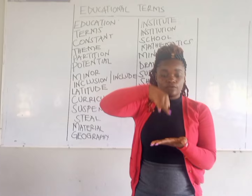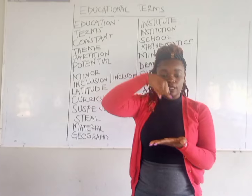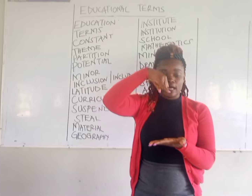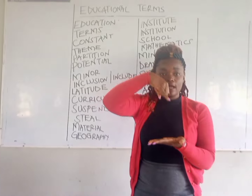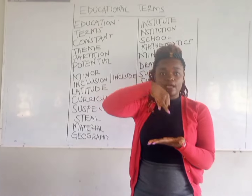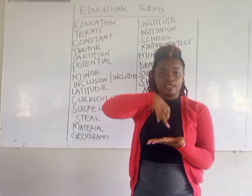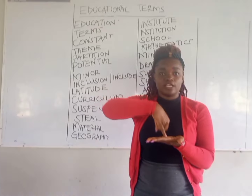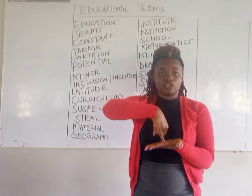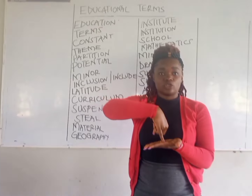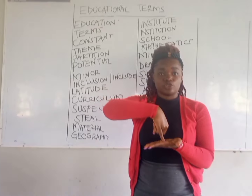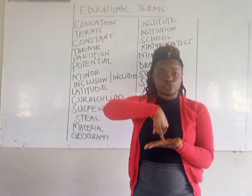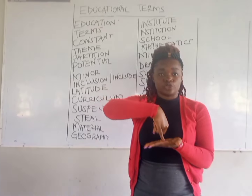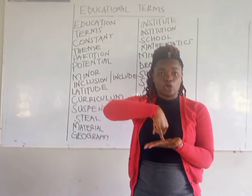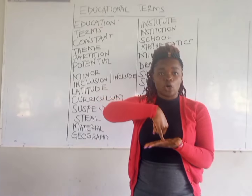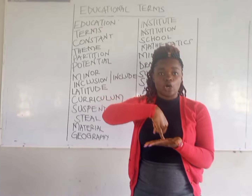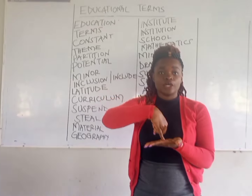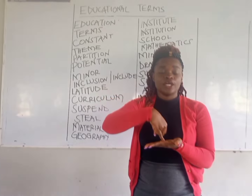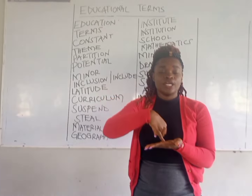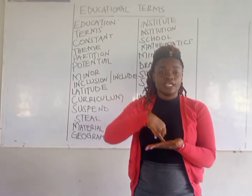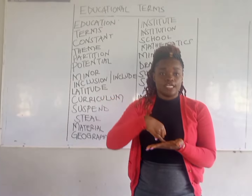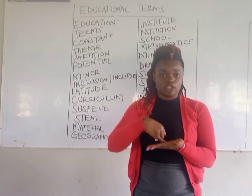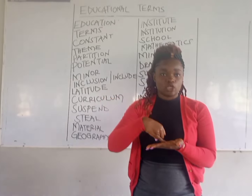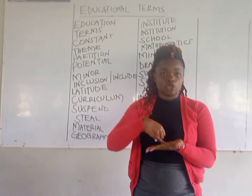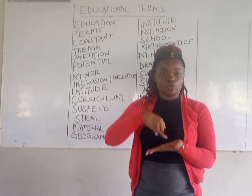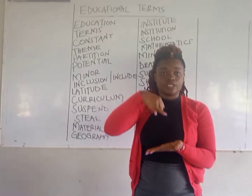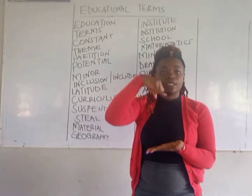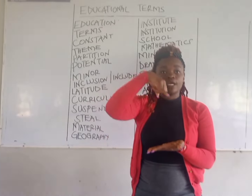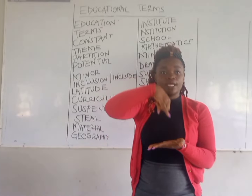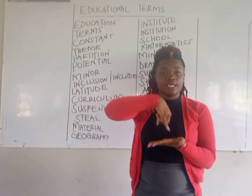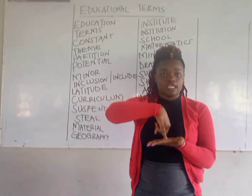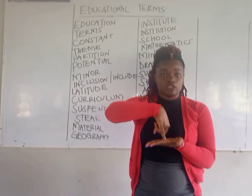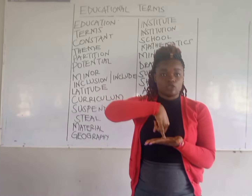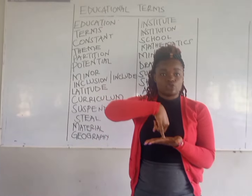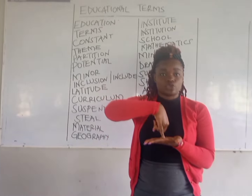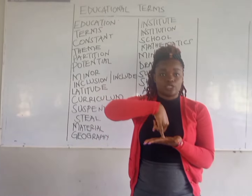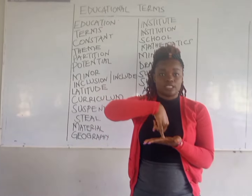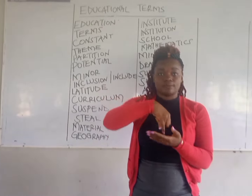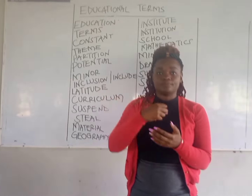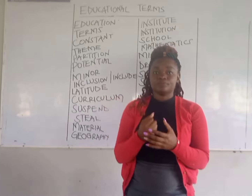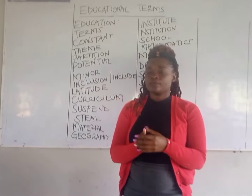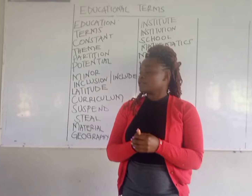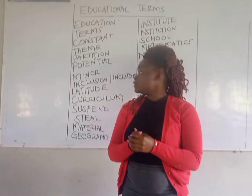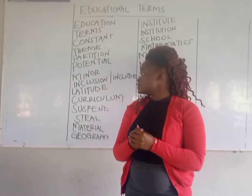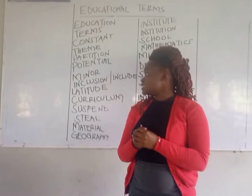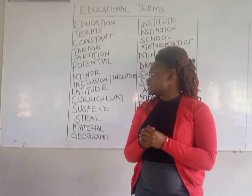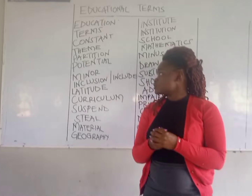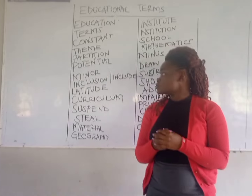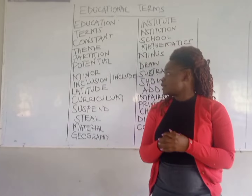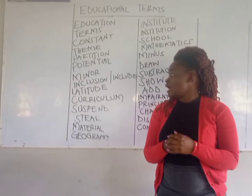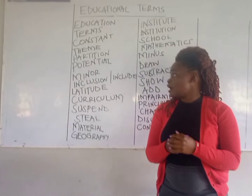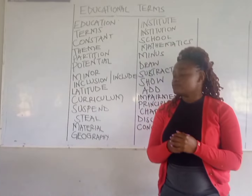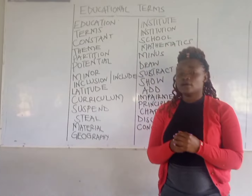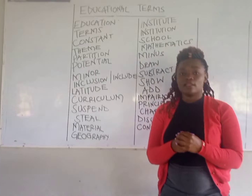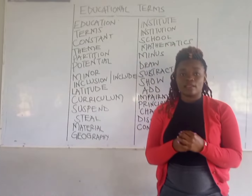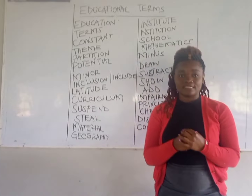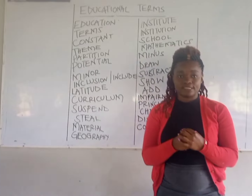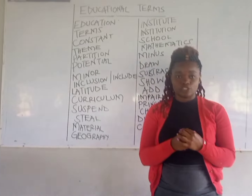finger, inclusion or include. Inclusion. Then next we have